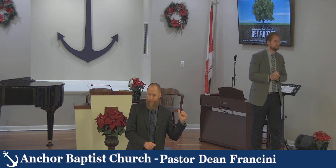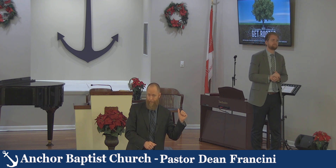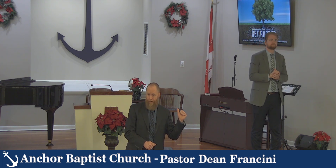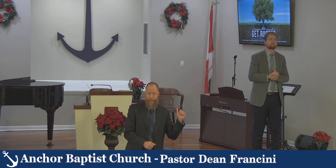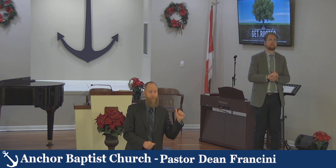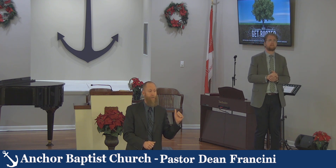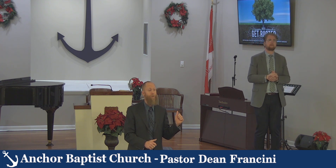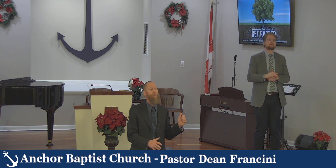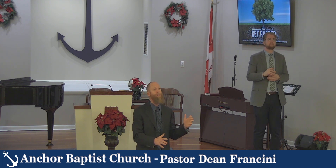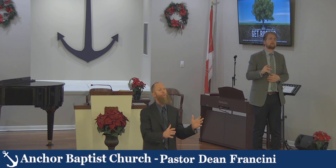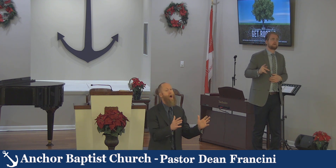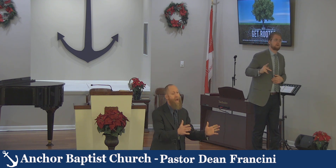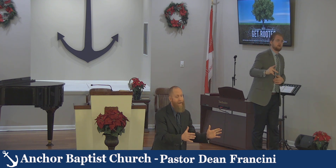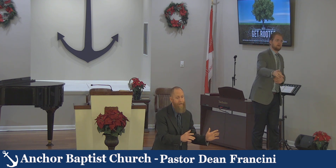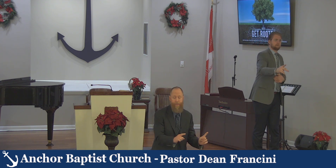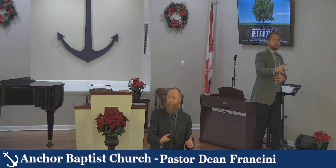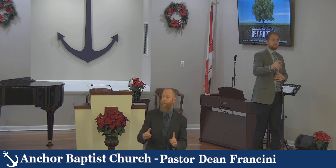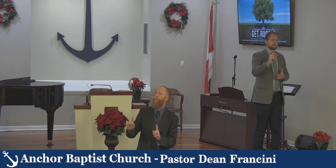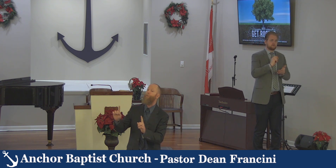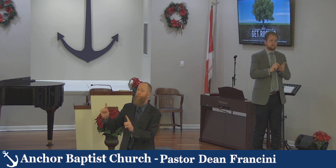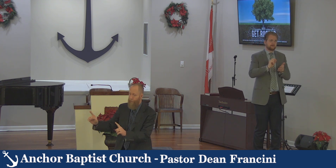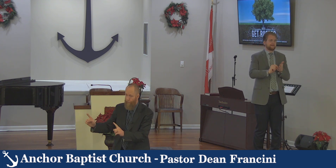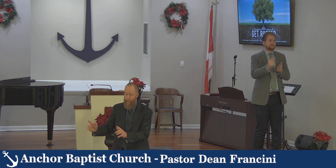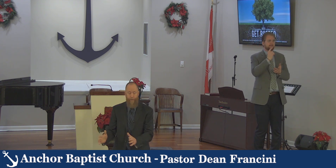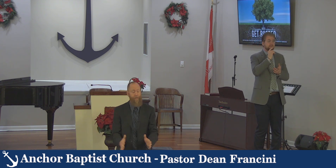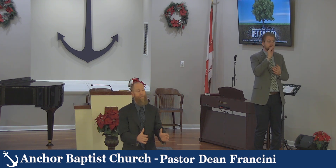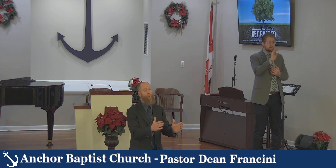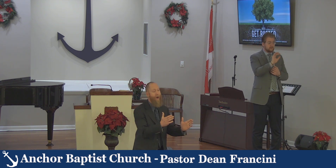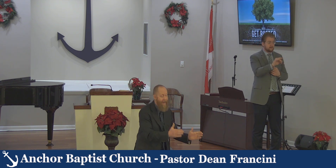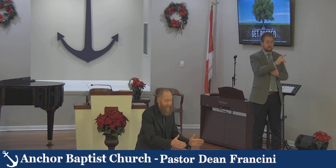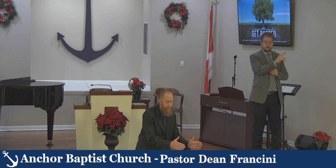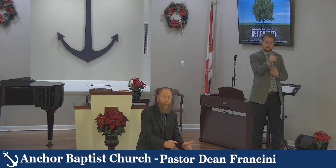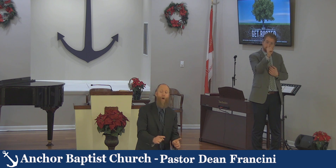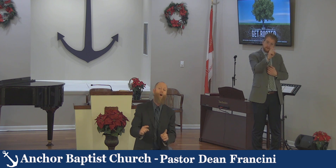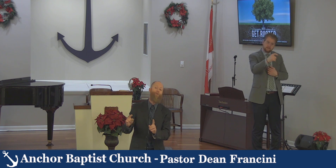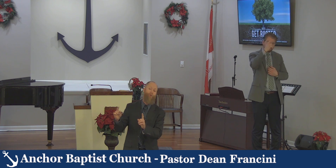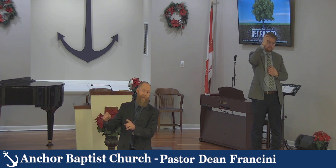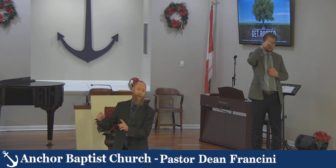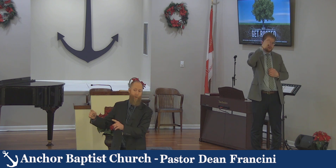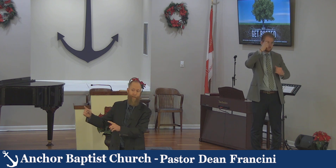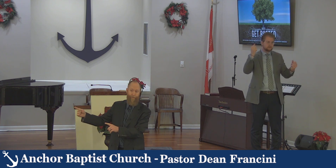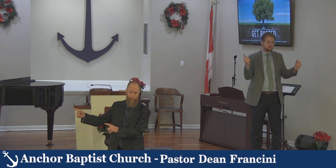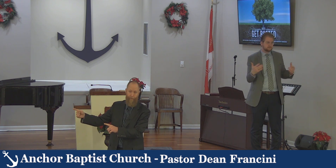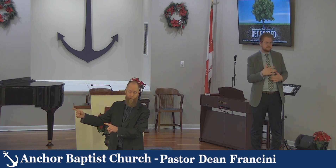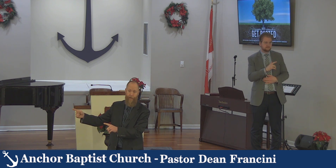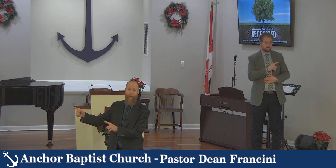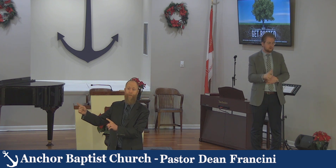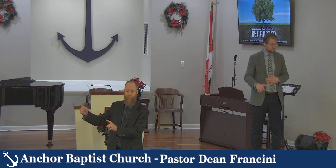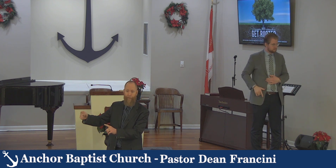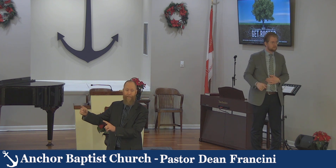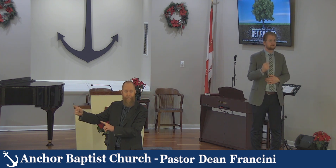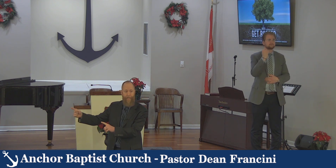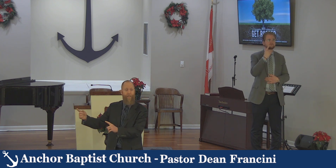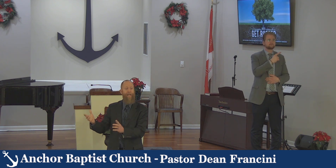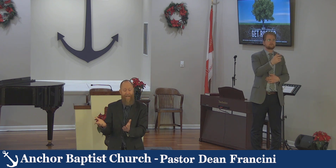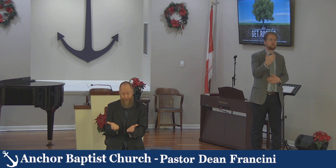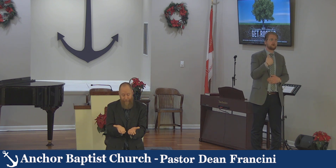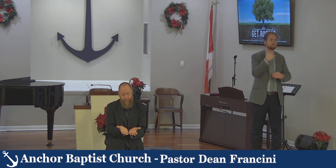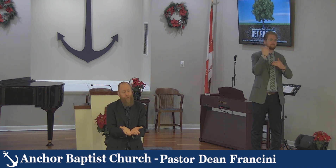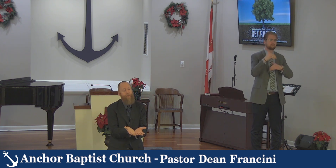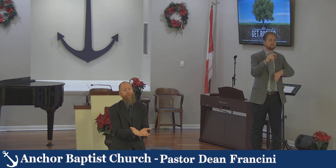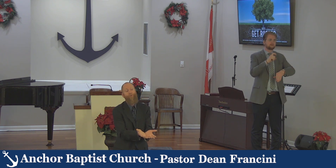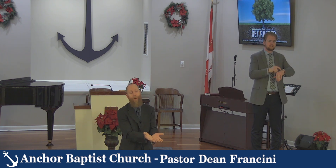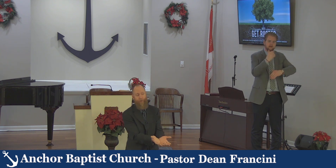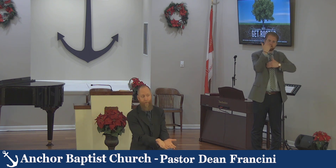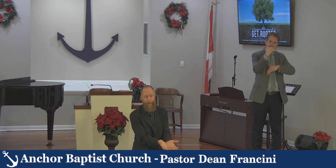says, listen, guys, you need to be wise, fear the Lord. You need to be wise, understanding you only have so much time and so many days. And I've